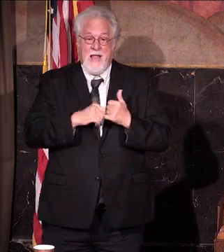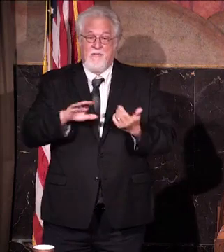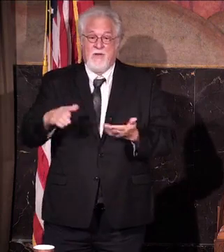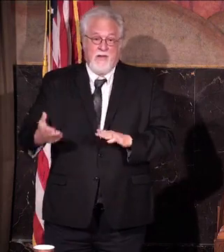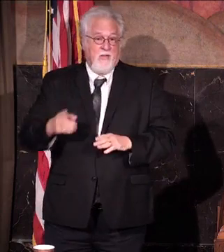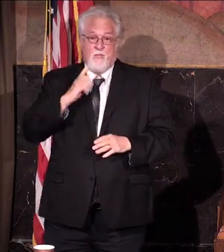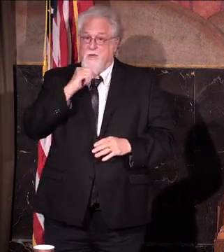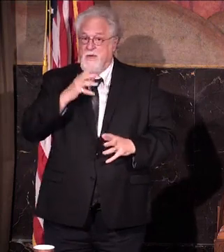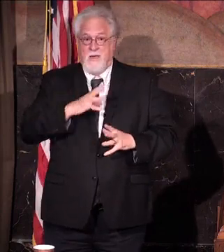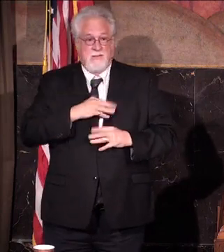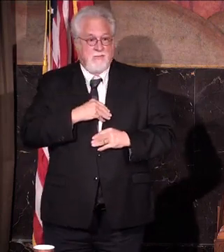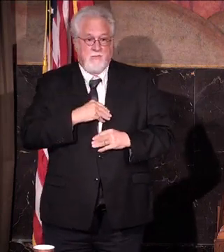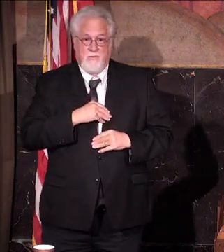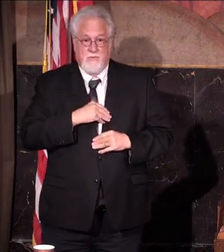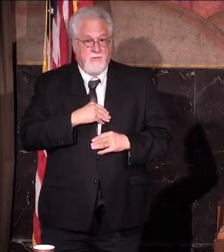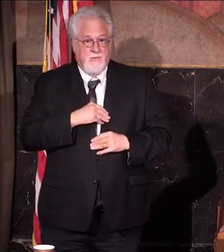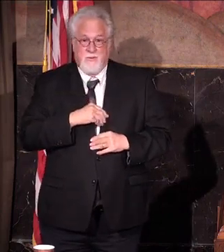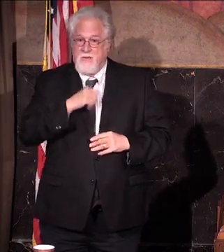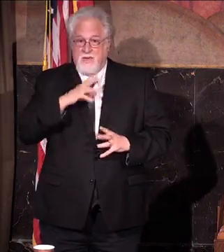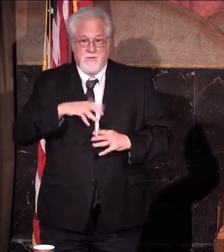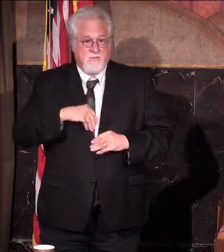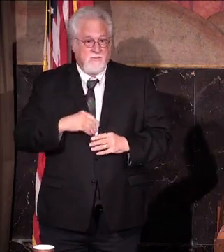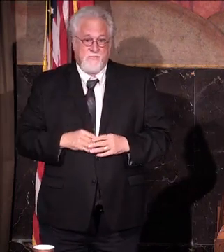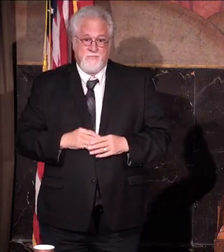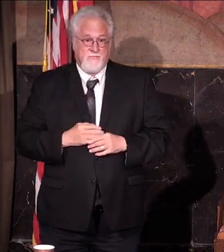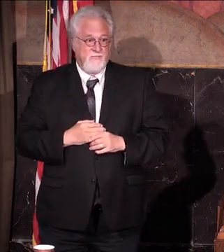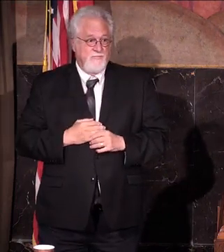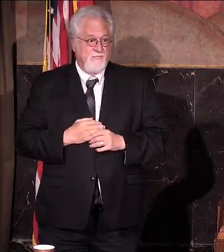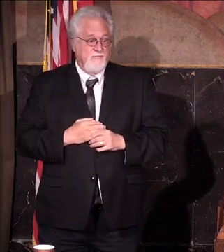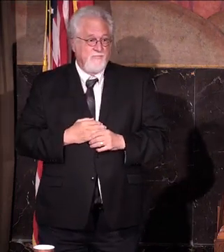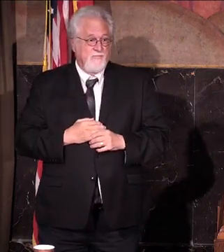really unacceptable. It is unacceptable.